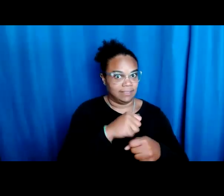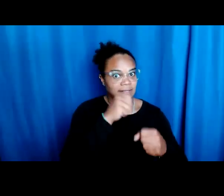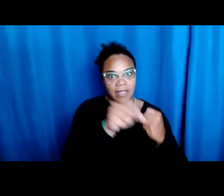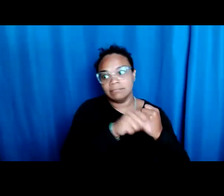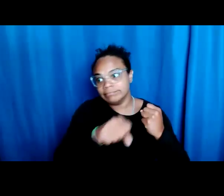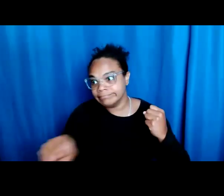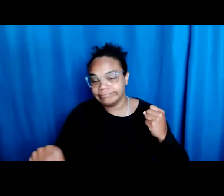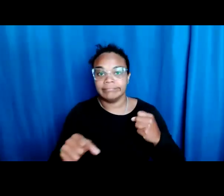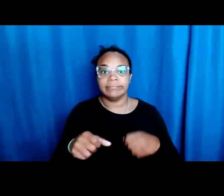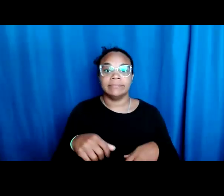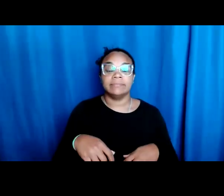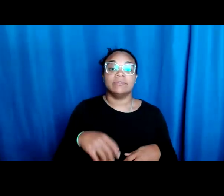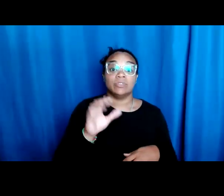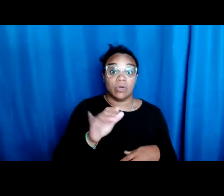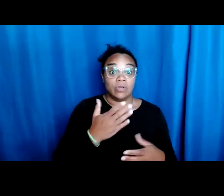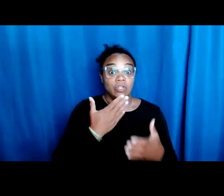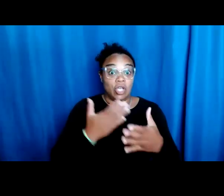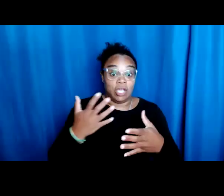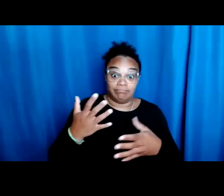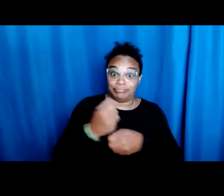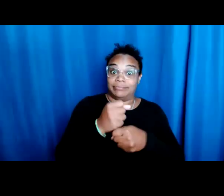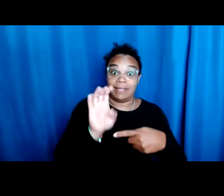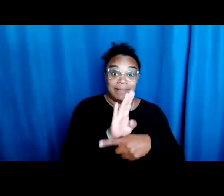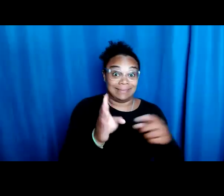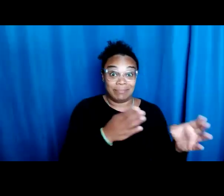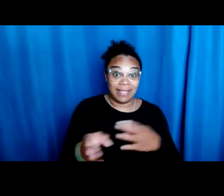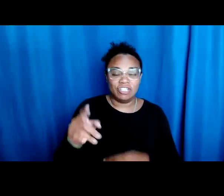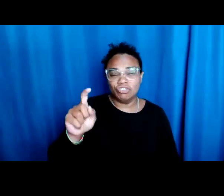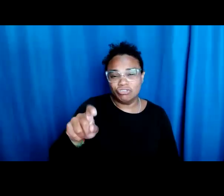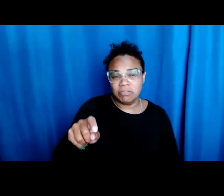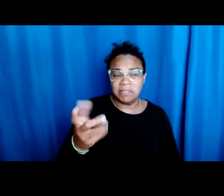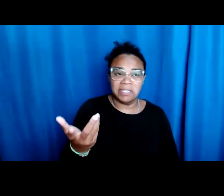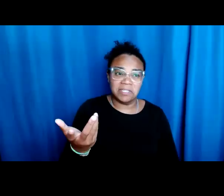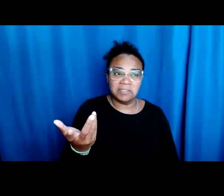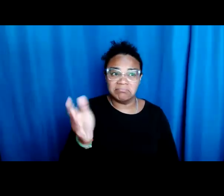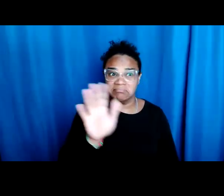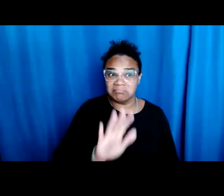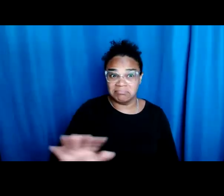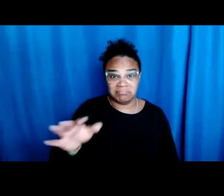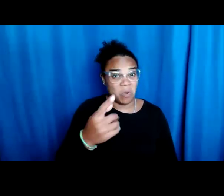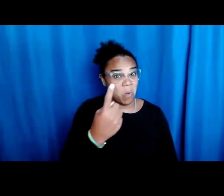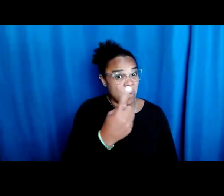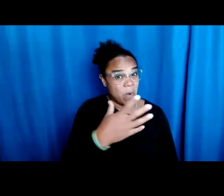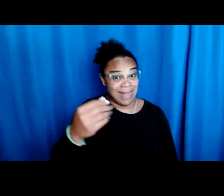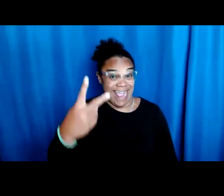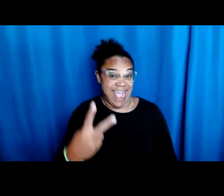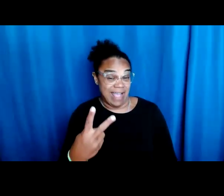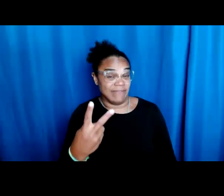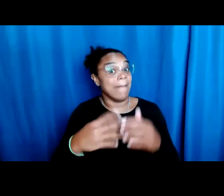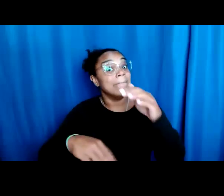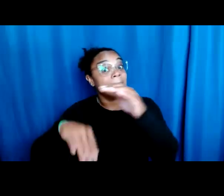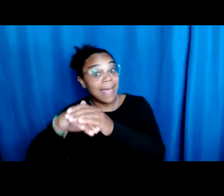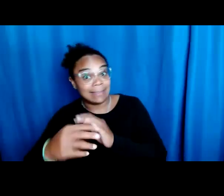business plan, if you will, should only be about a page and a half to no more than 2